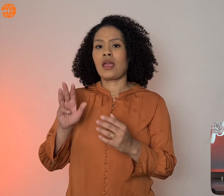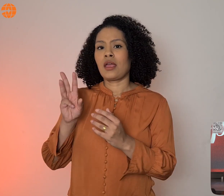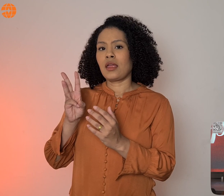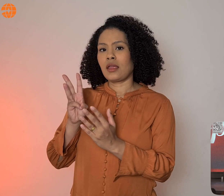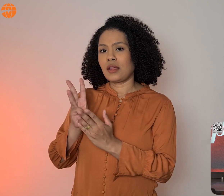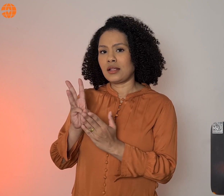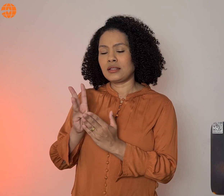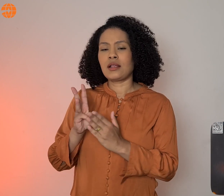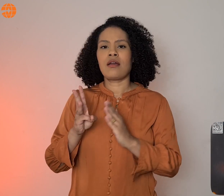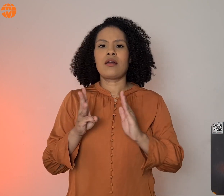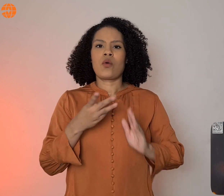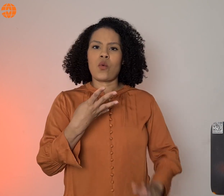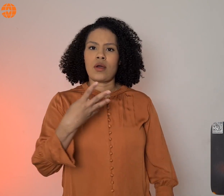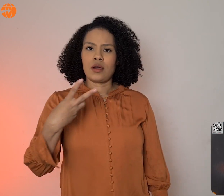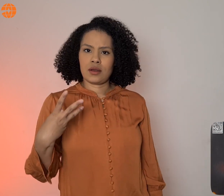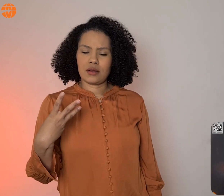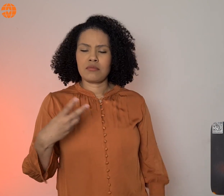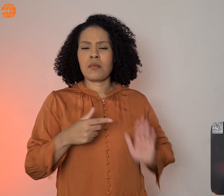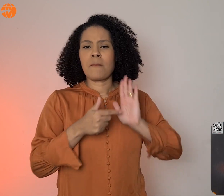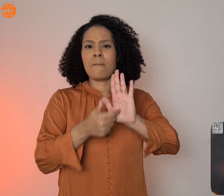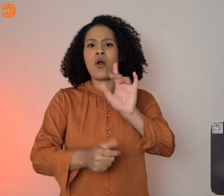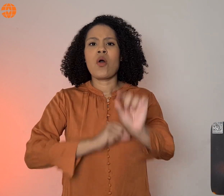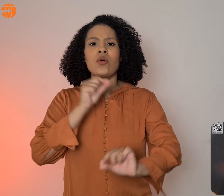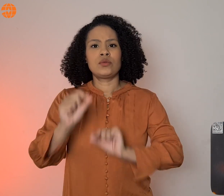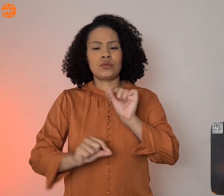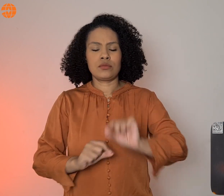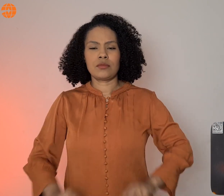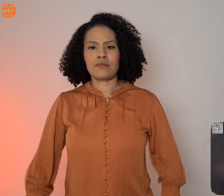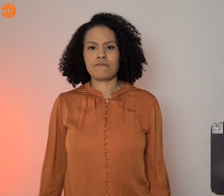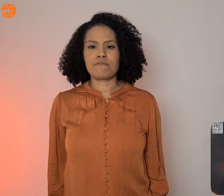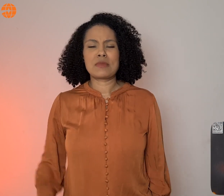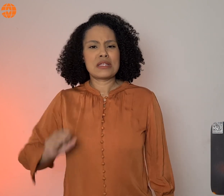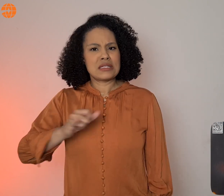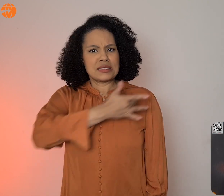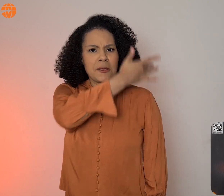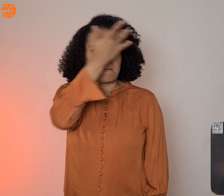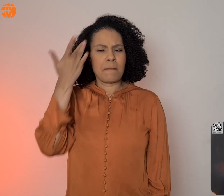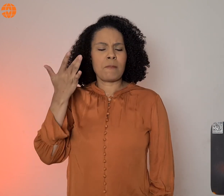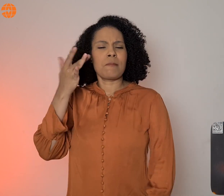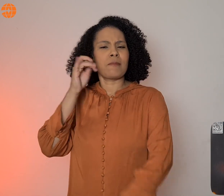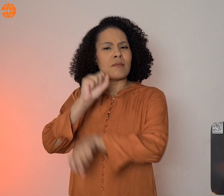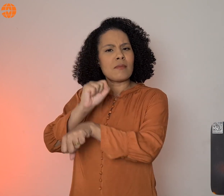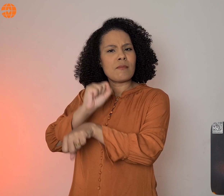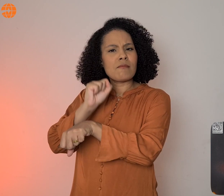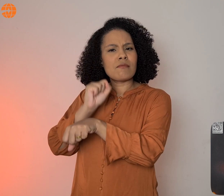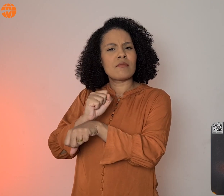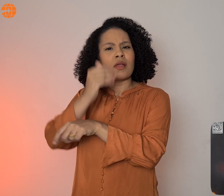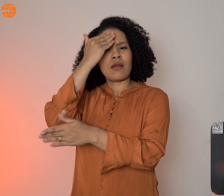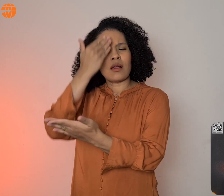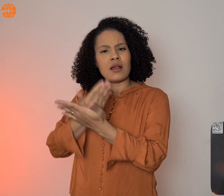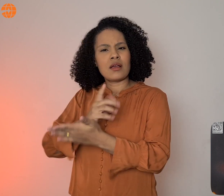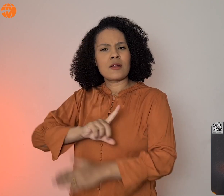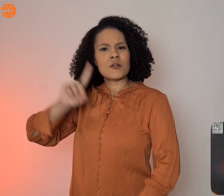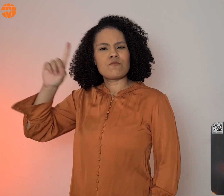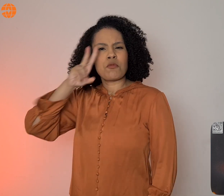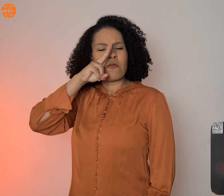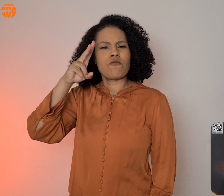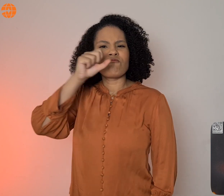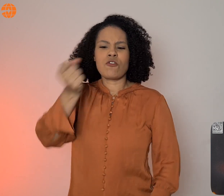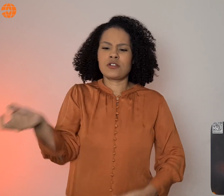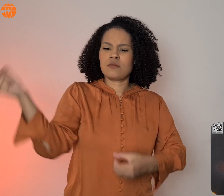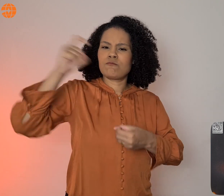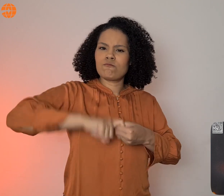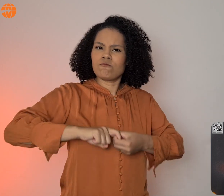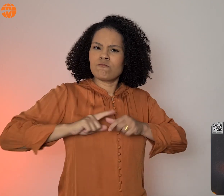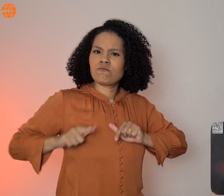43, verso 1 But they diz, that wait upon the Lord shall renew their strength. diz que aqueles que esperam no Senhor renovarão as suas forças. They will mount up